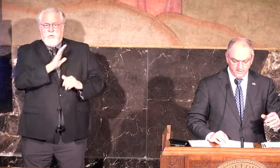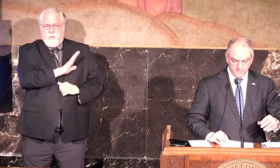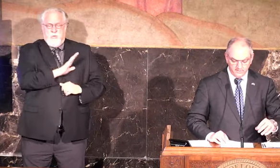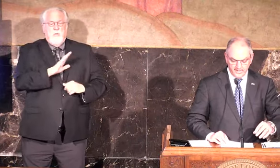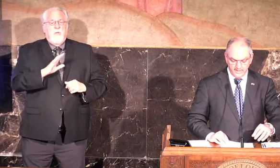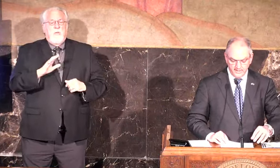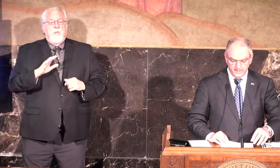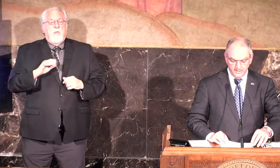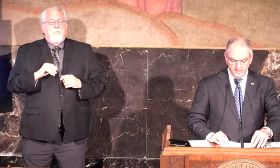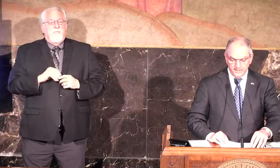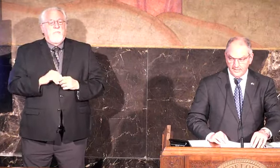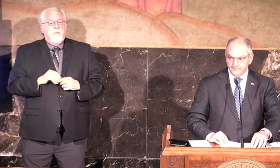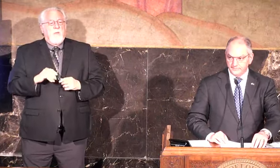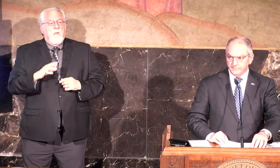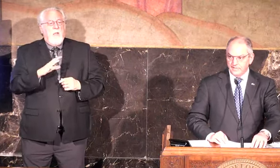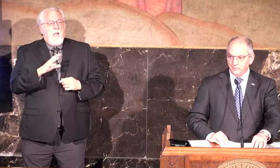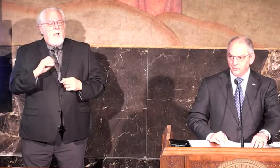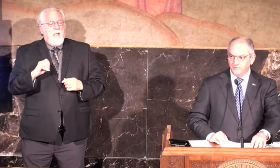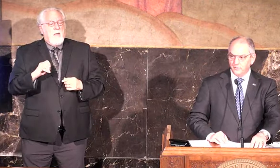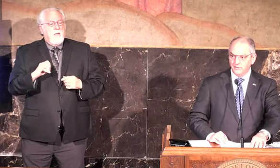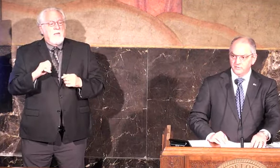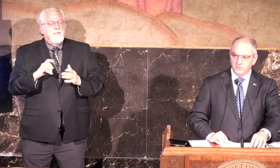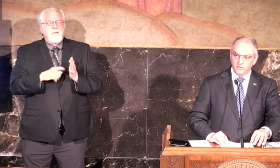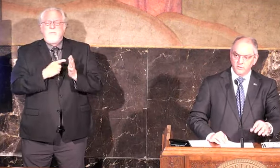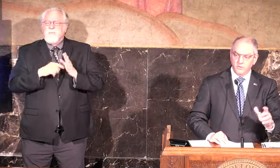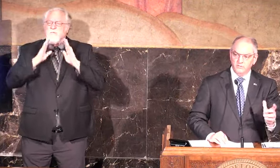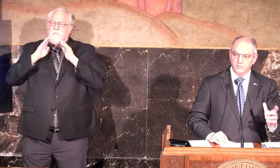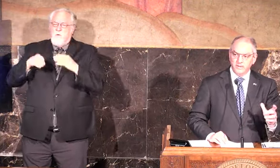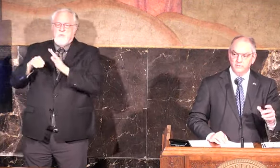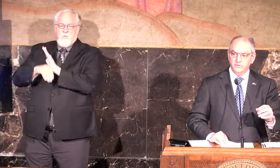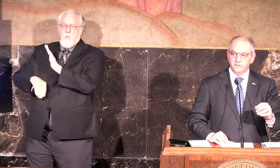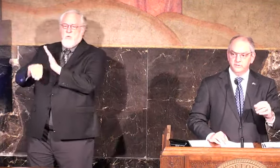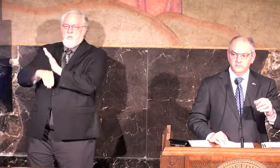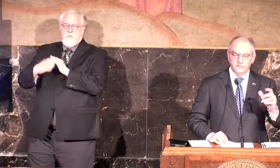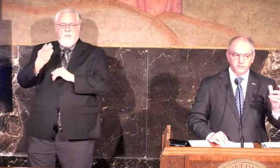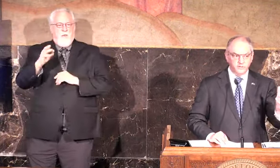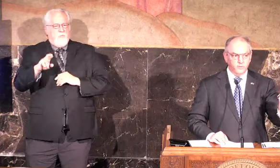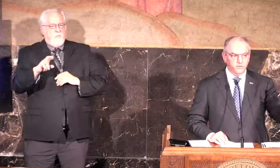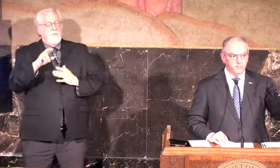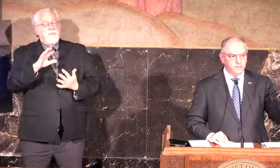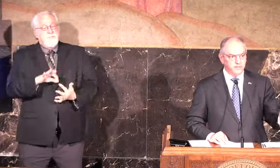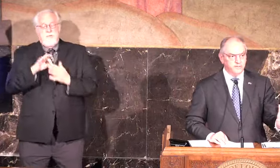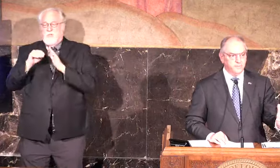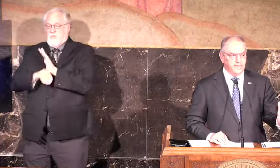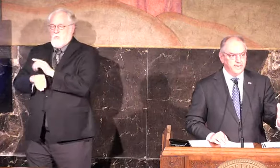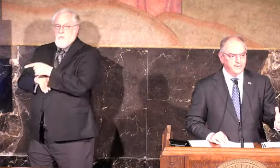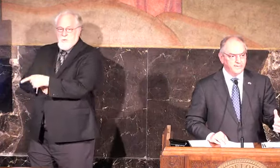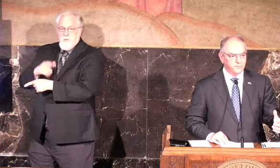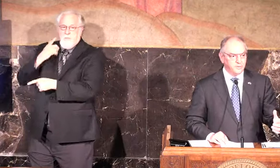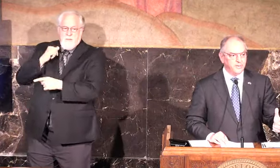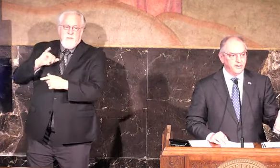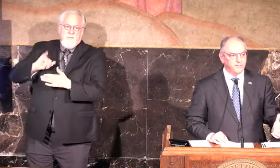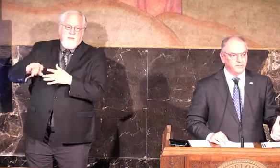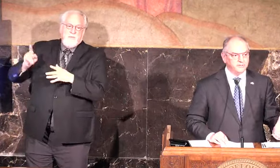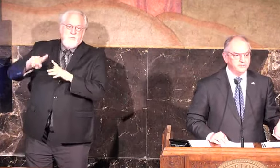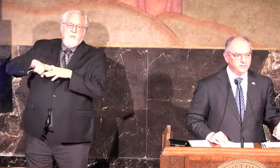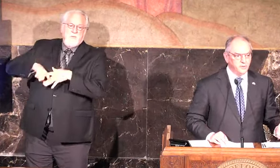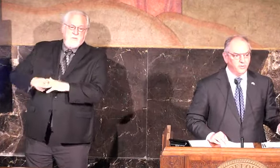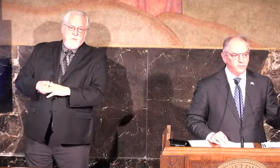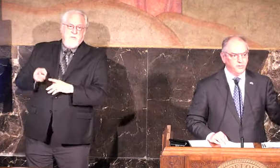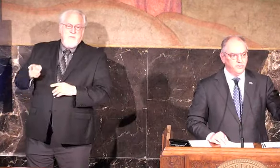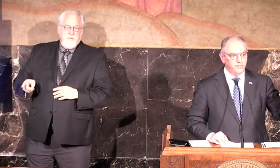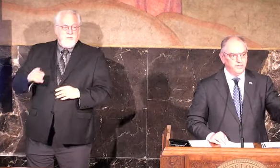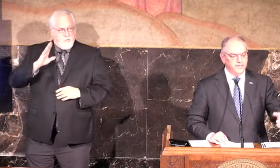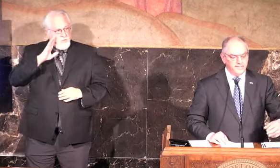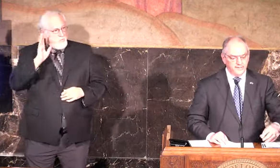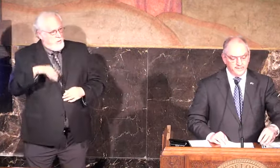in that area of the state. Sometimes we focus on New Orleans and Baton Rouge, and especially New Orleans, because at the beginning of this public health emergency, as you